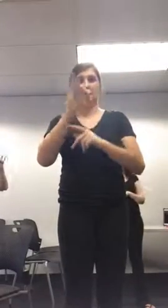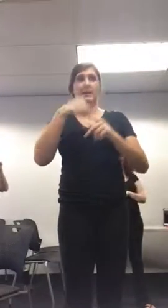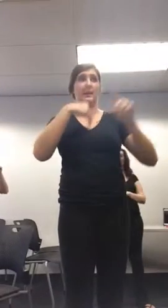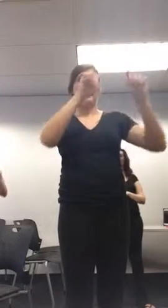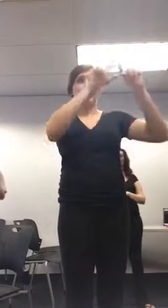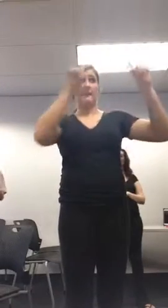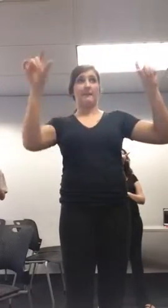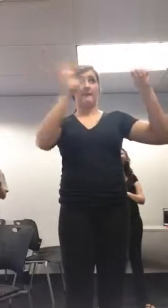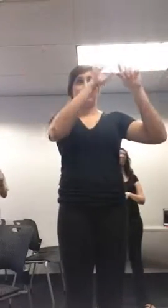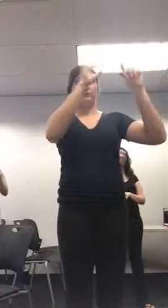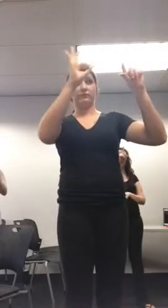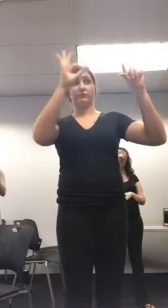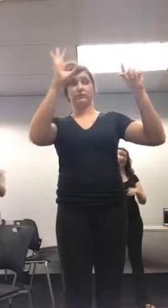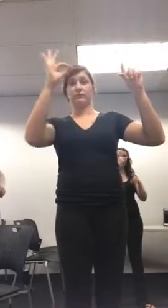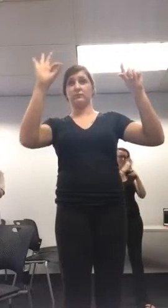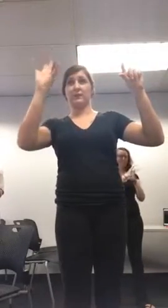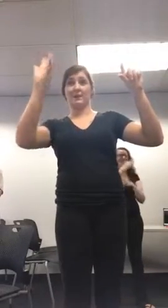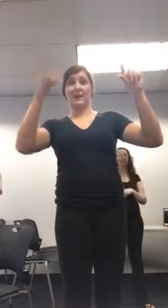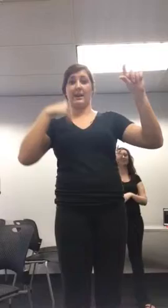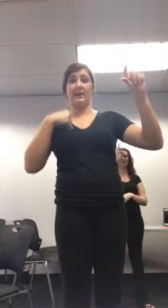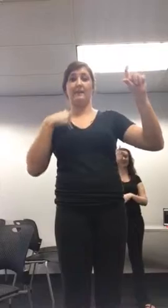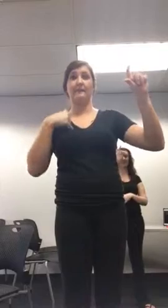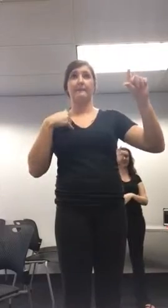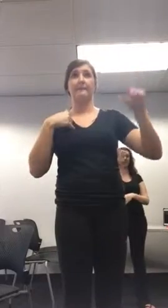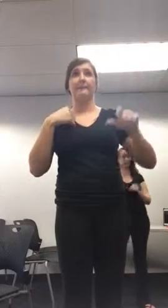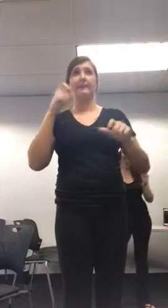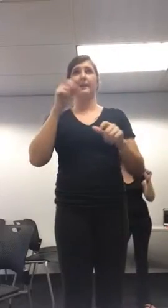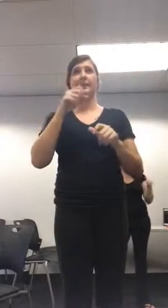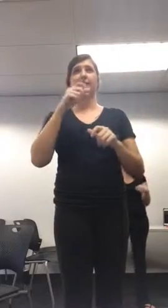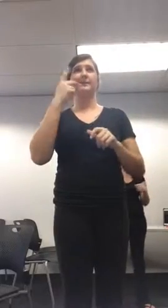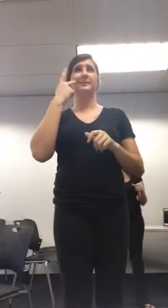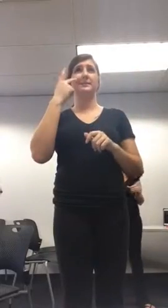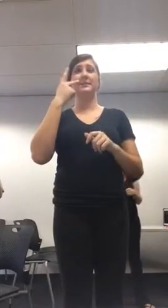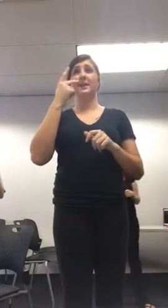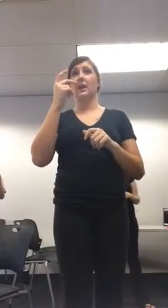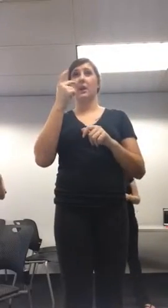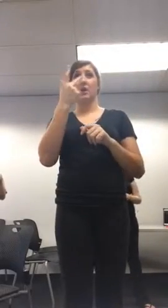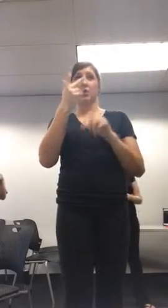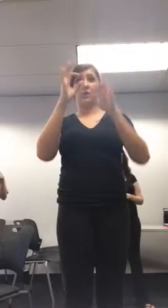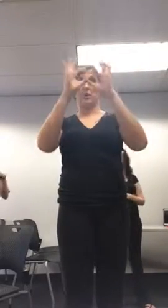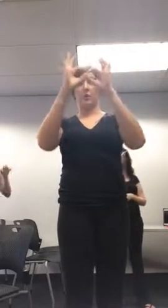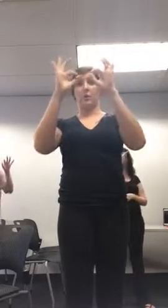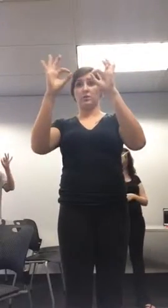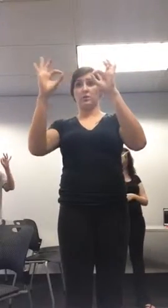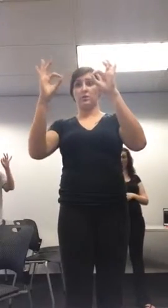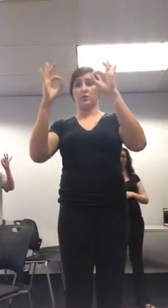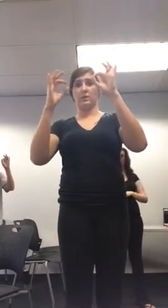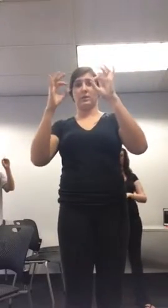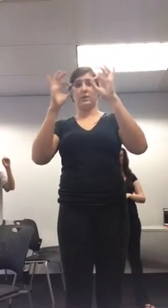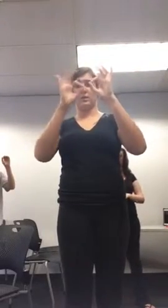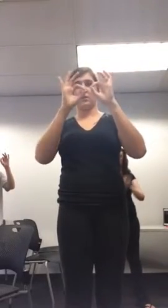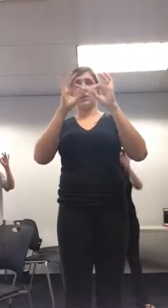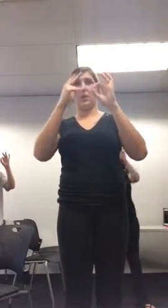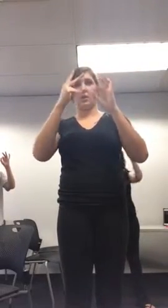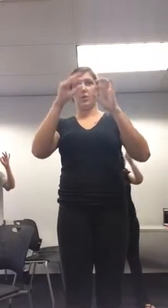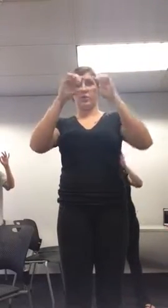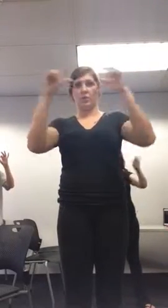9. We also could look at it as 3 rows of 3. This is very special. Every one